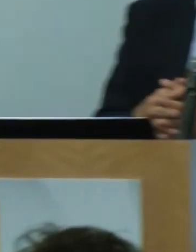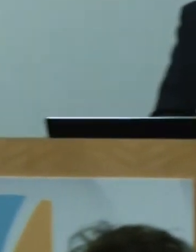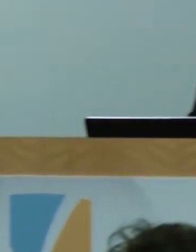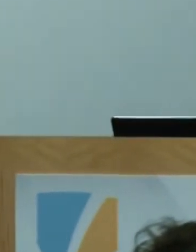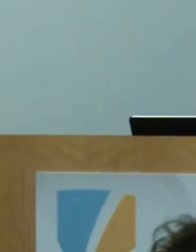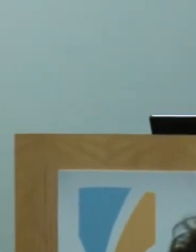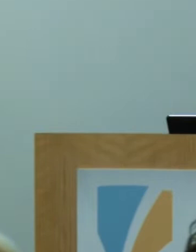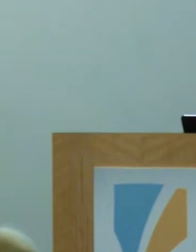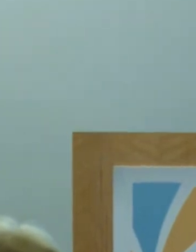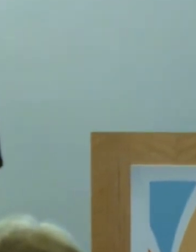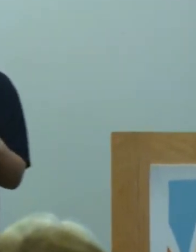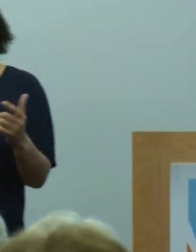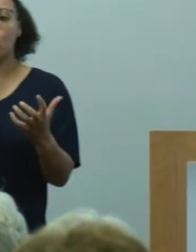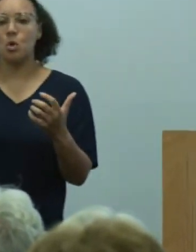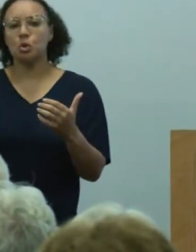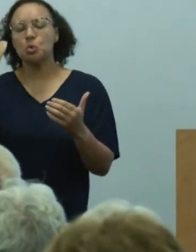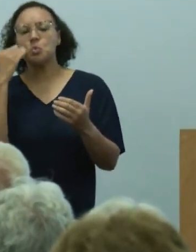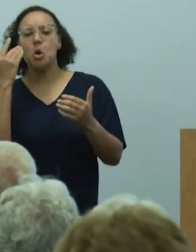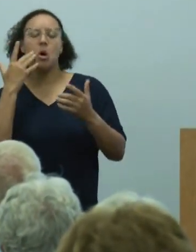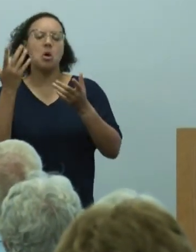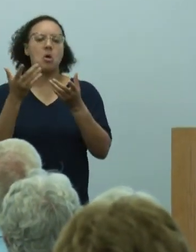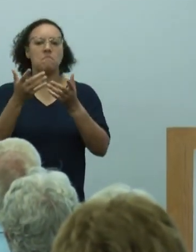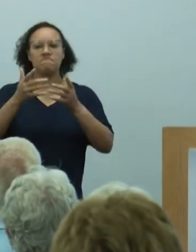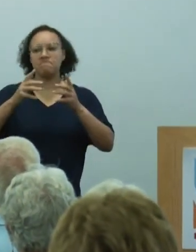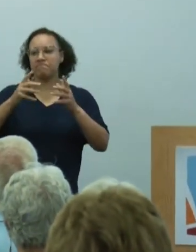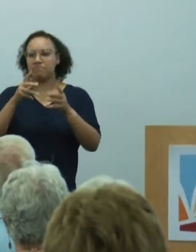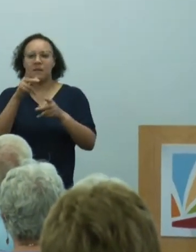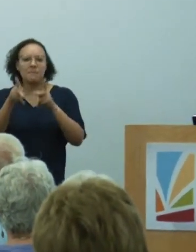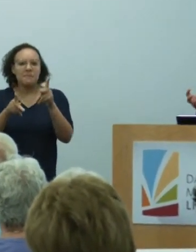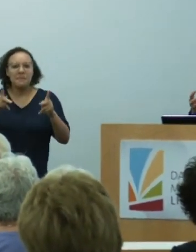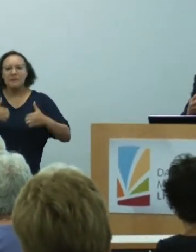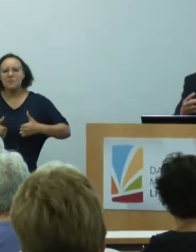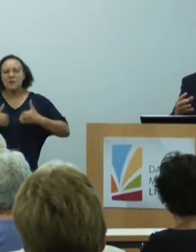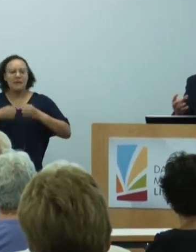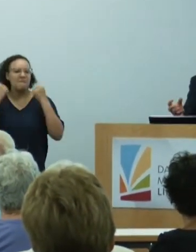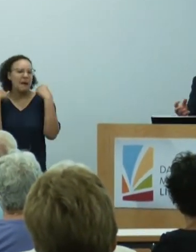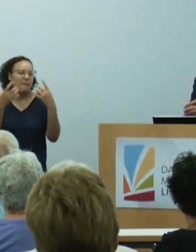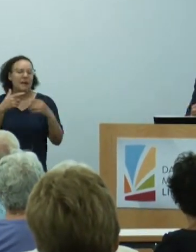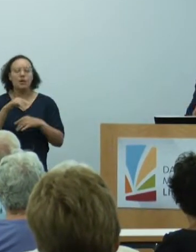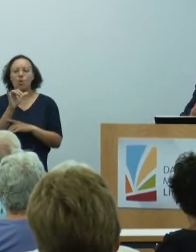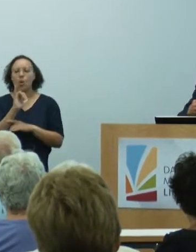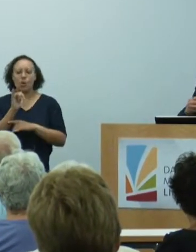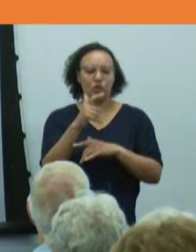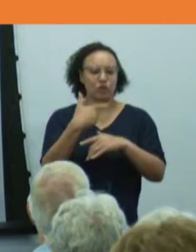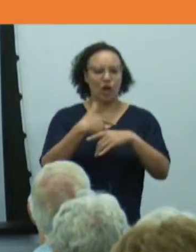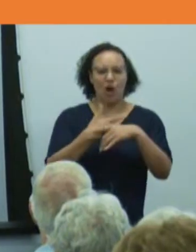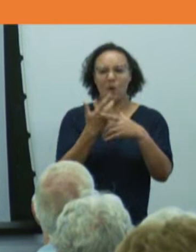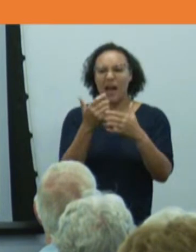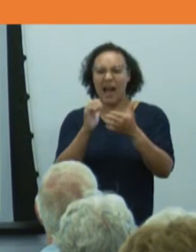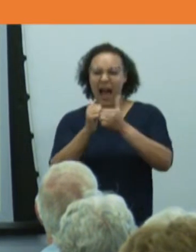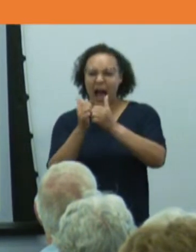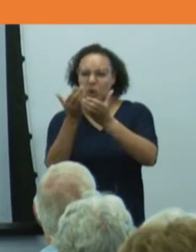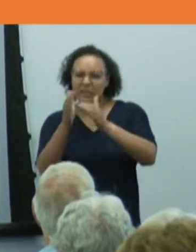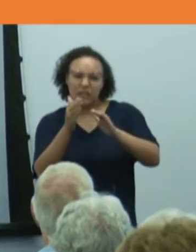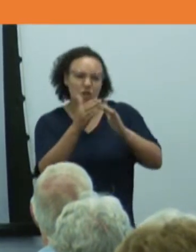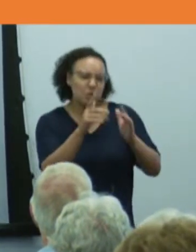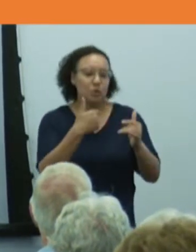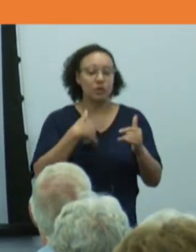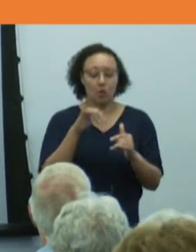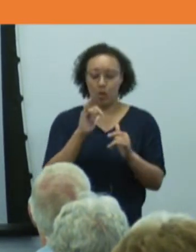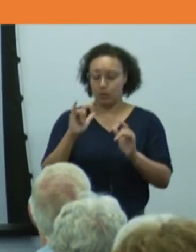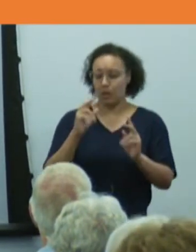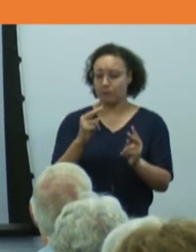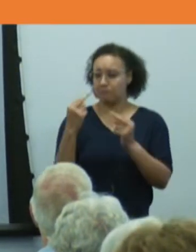a snapshot of the population, a whole lot of other things, the distribution of the population and how it's changed and how people have